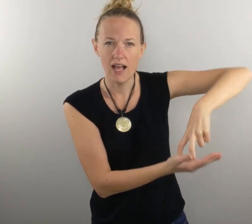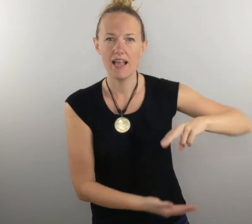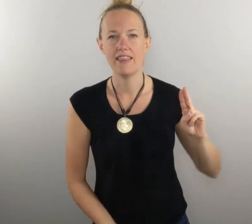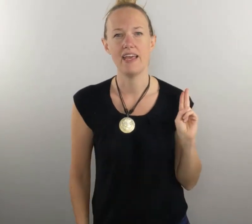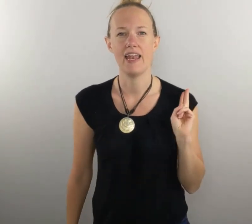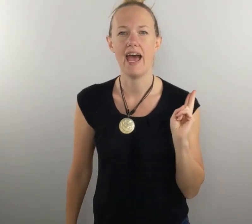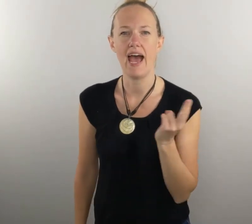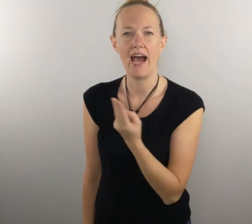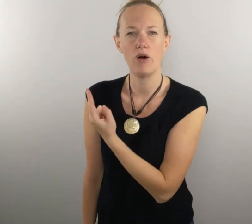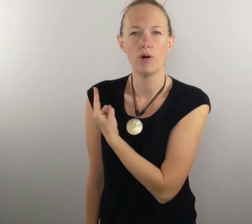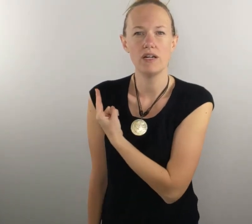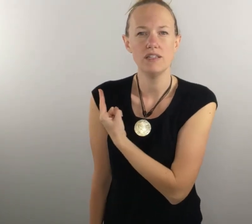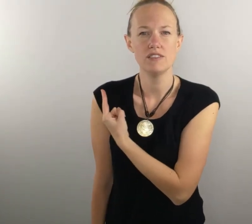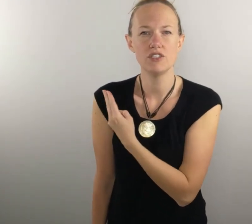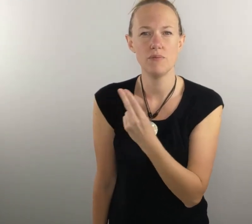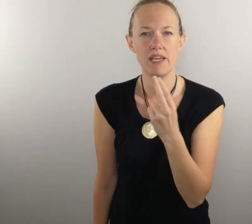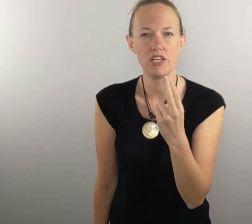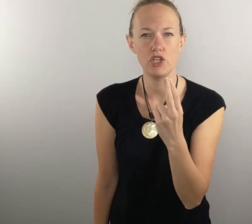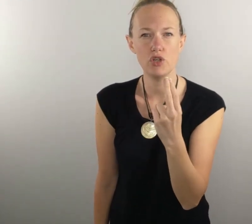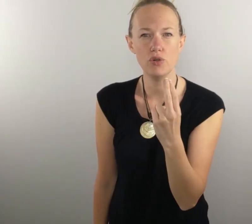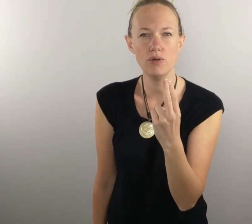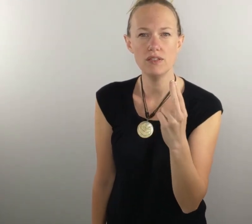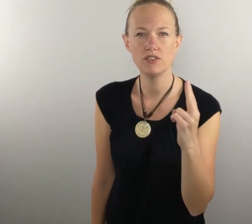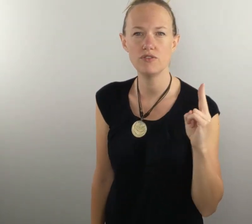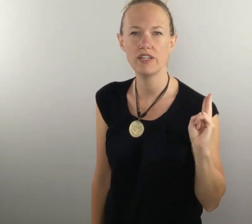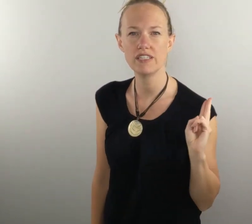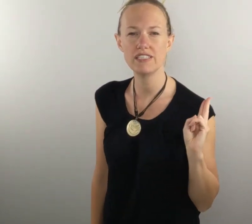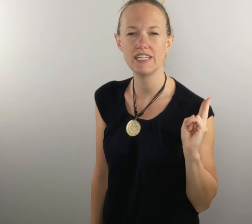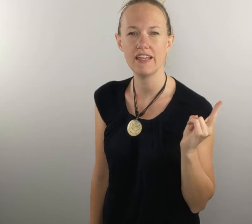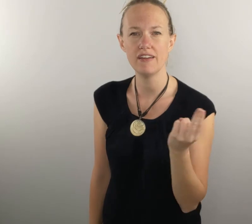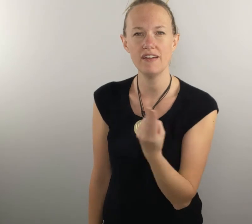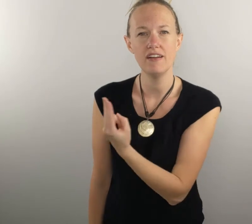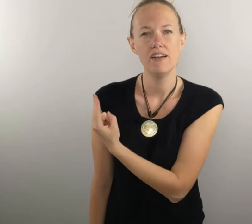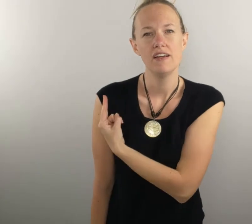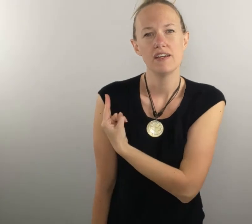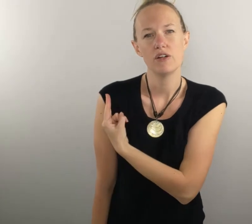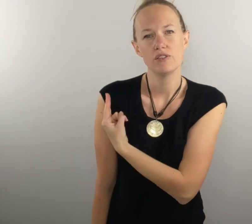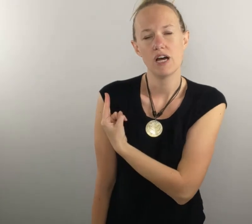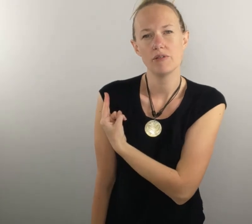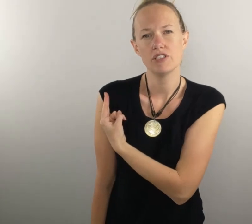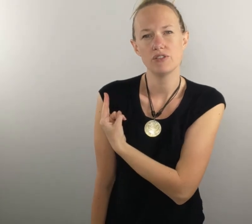And then our, so you make a U, 2 fingers together, go dominant shoulder